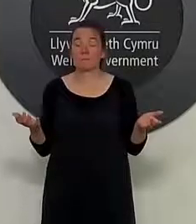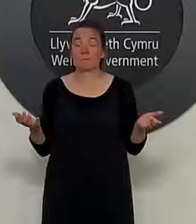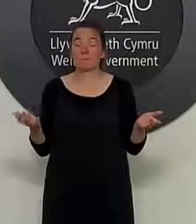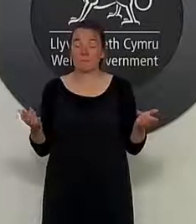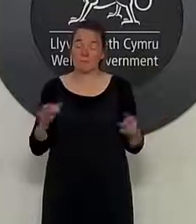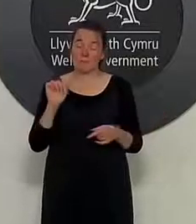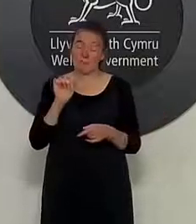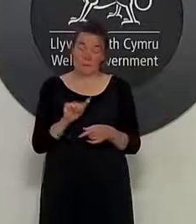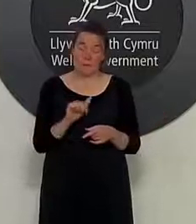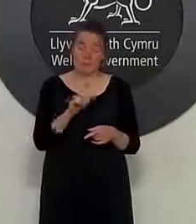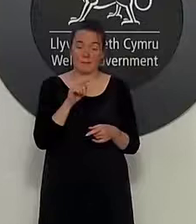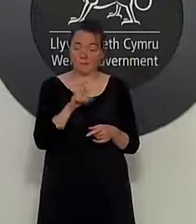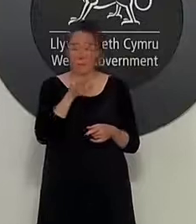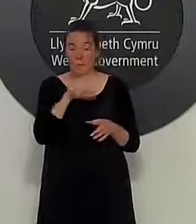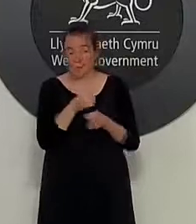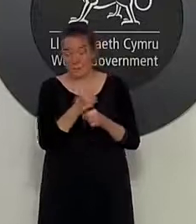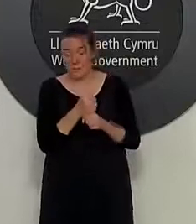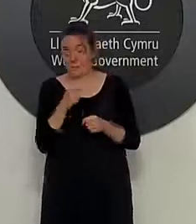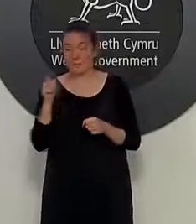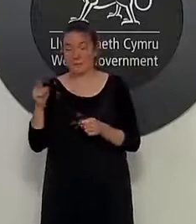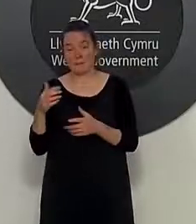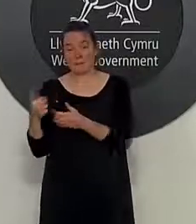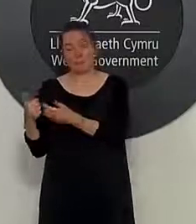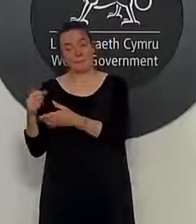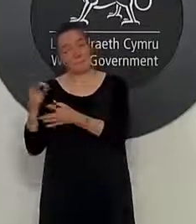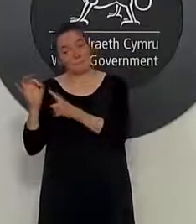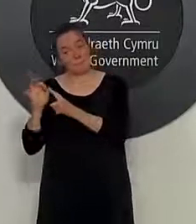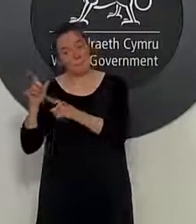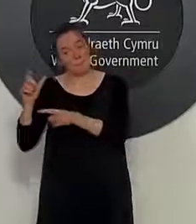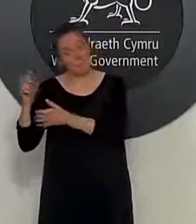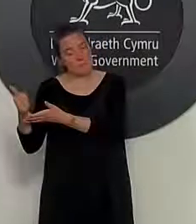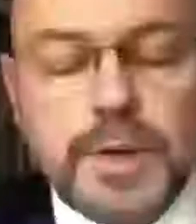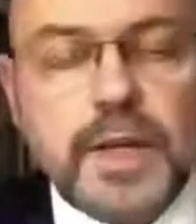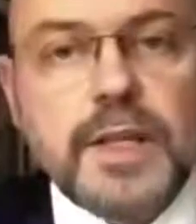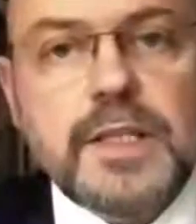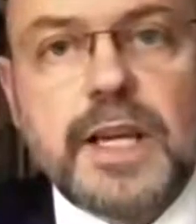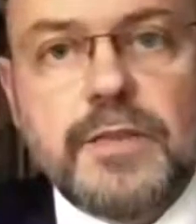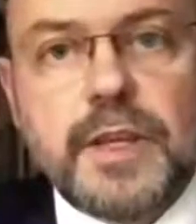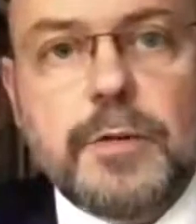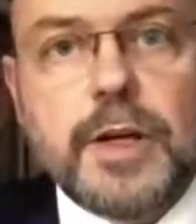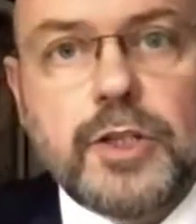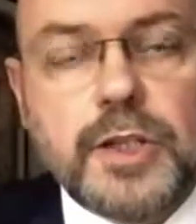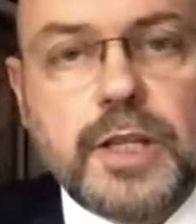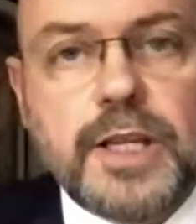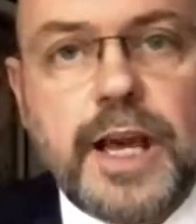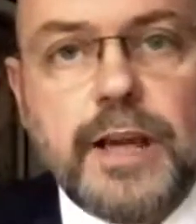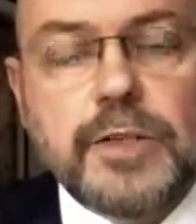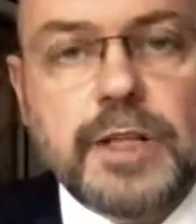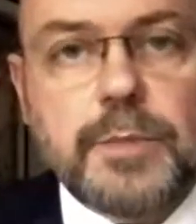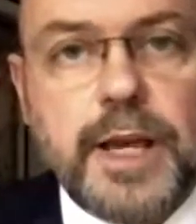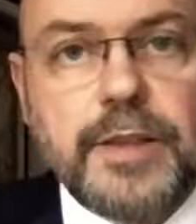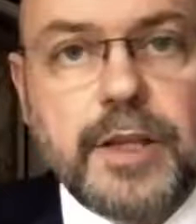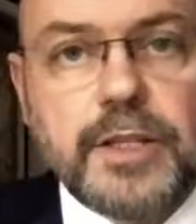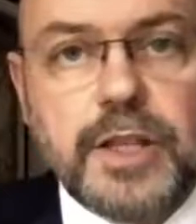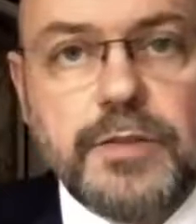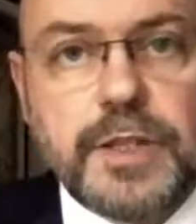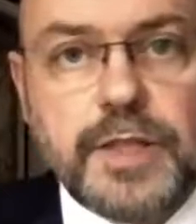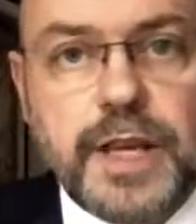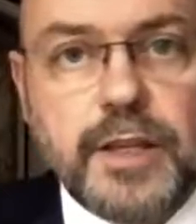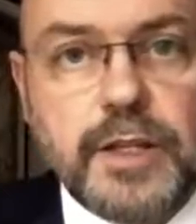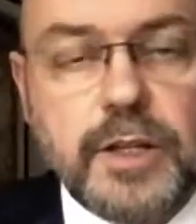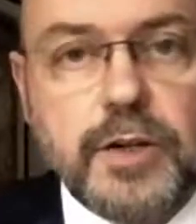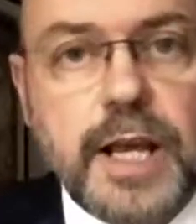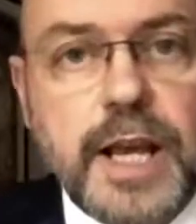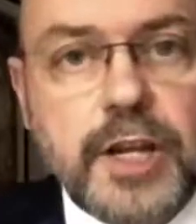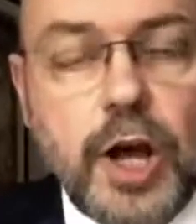together with Plaid Cymru, supported to act in the way that we've described. And what about the other side of the equation, the housing supply? The